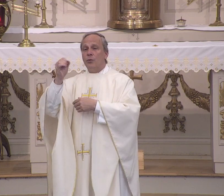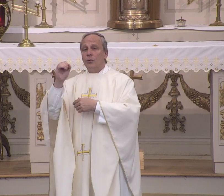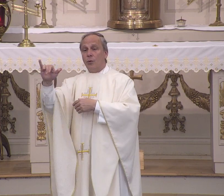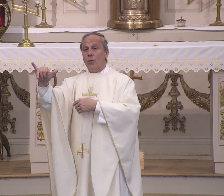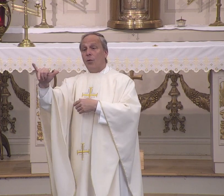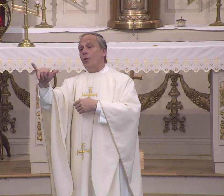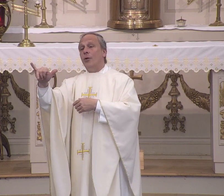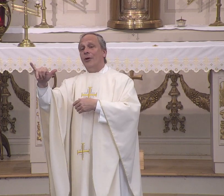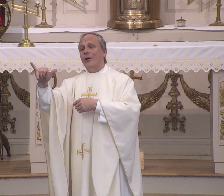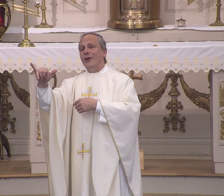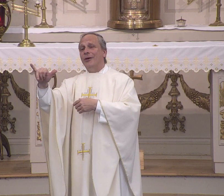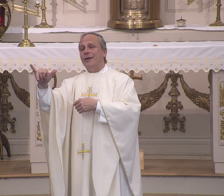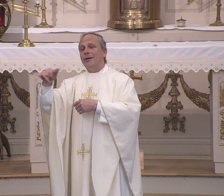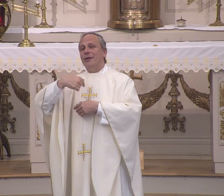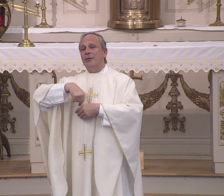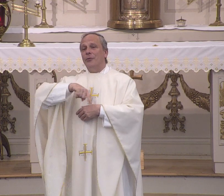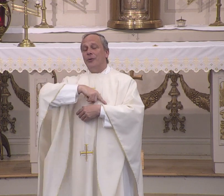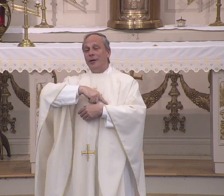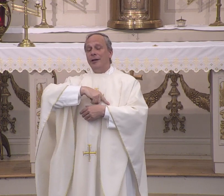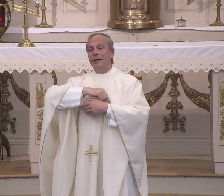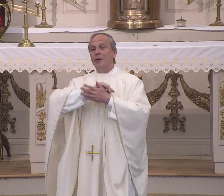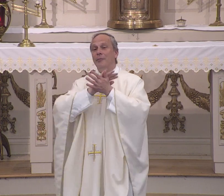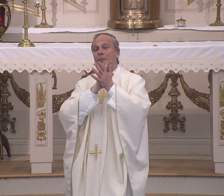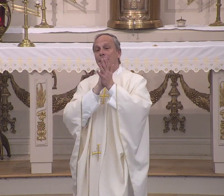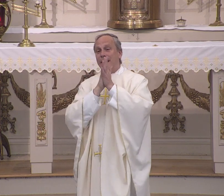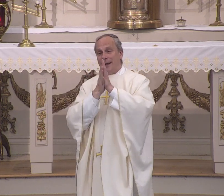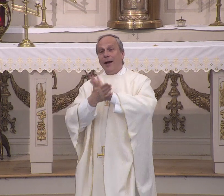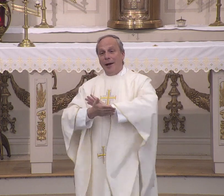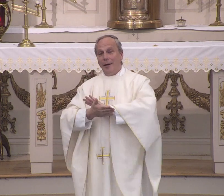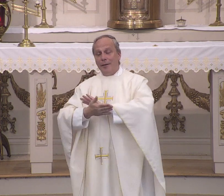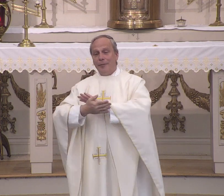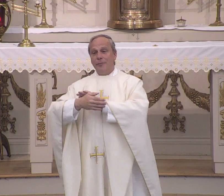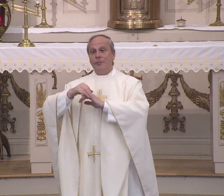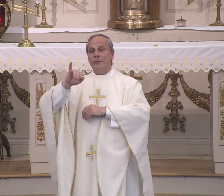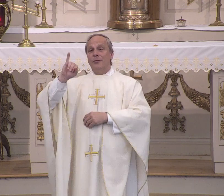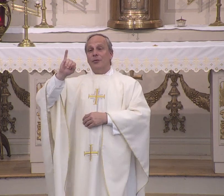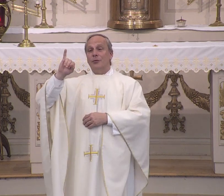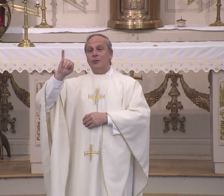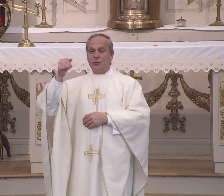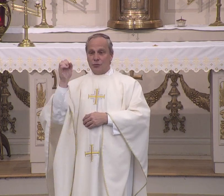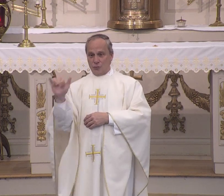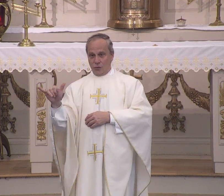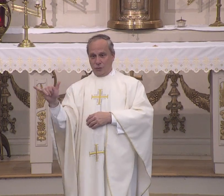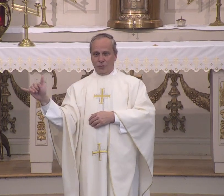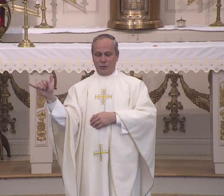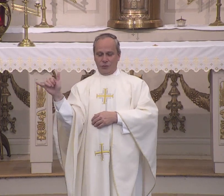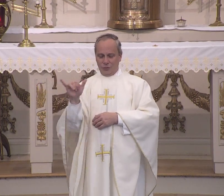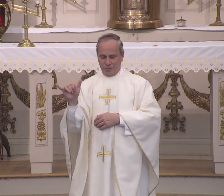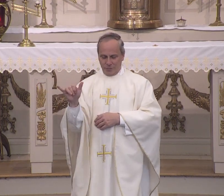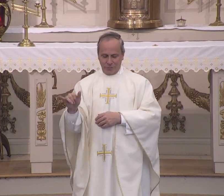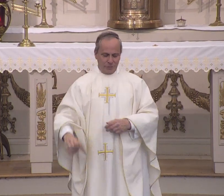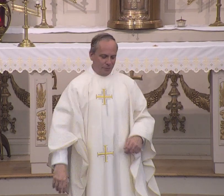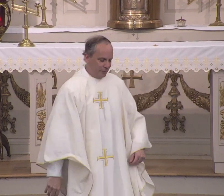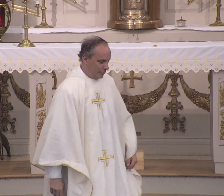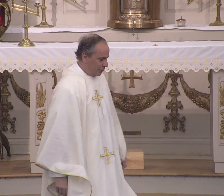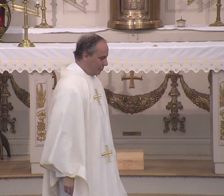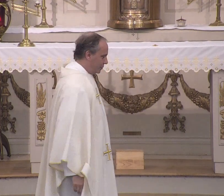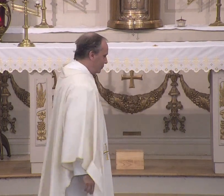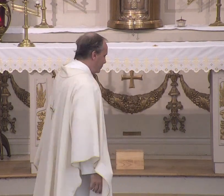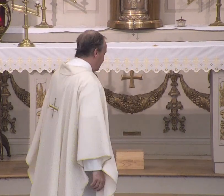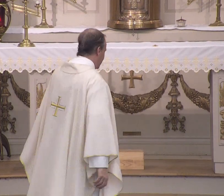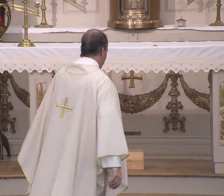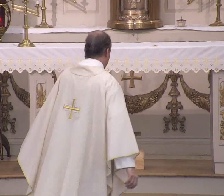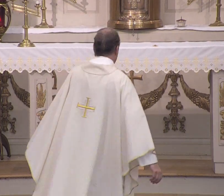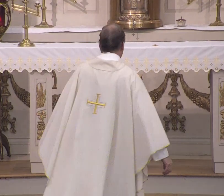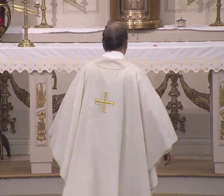then we have that experience of 100% pure joy. We can become fully